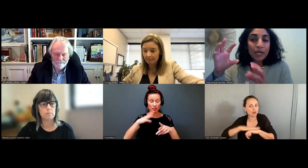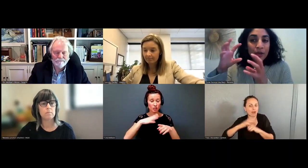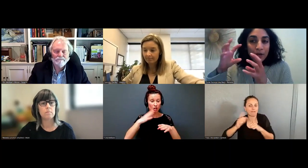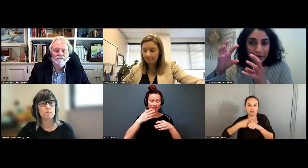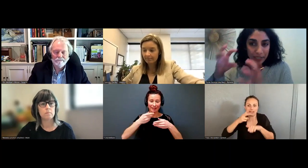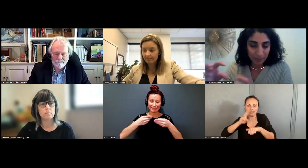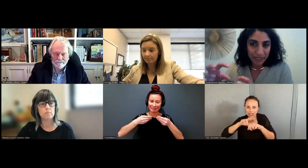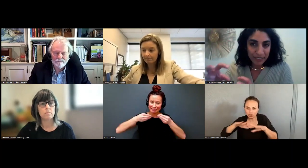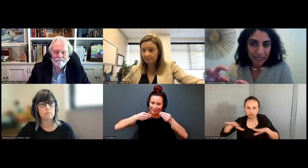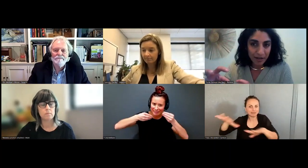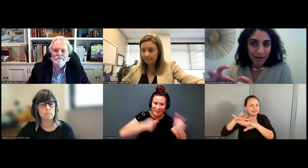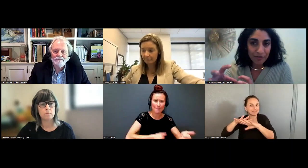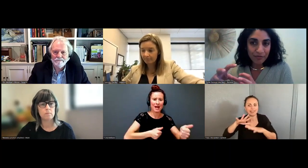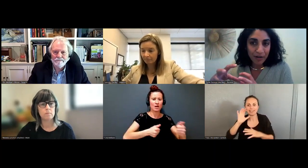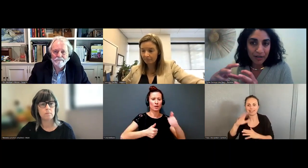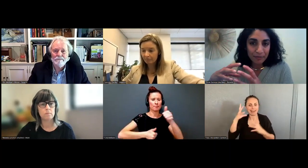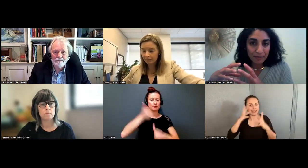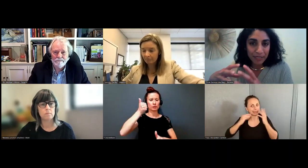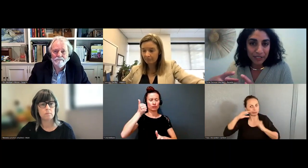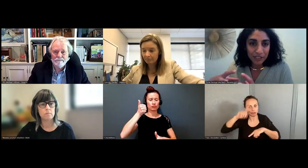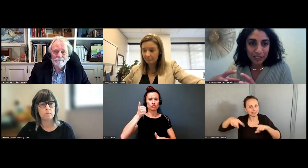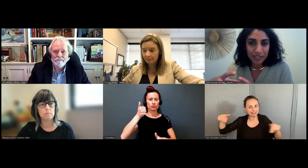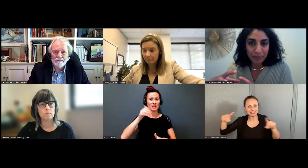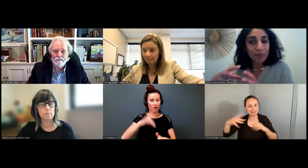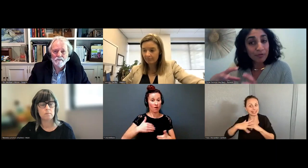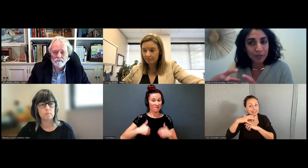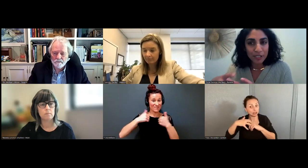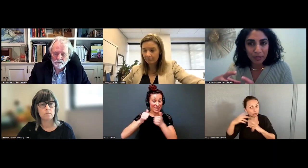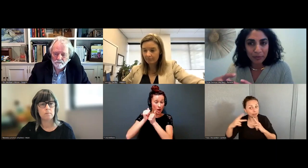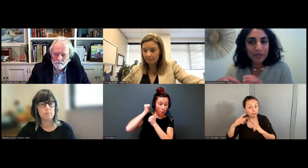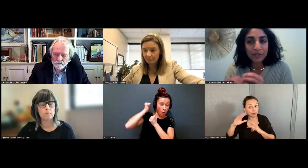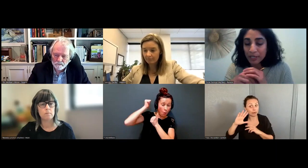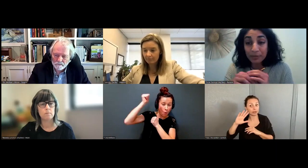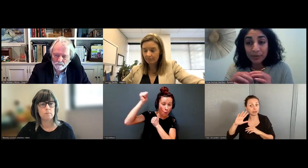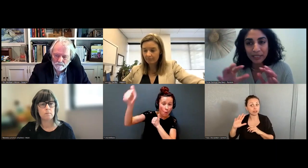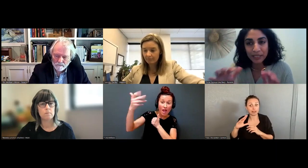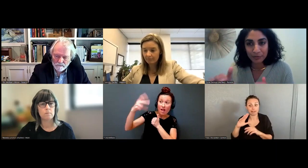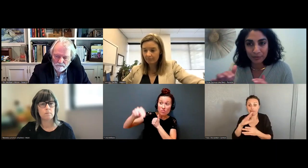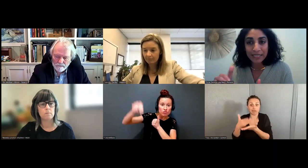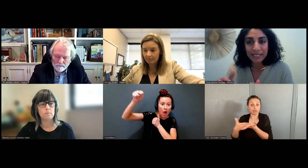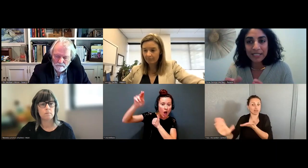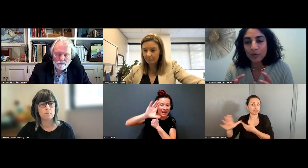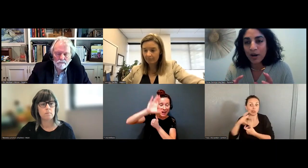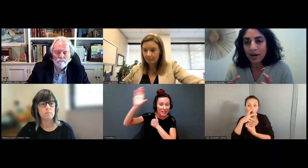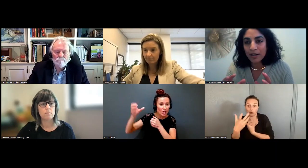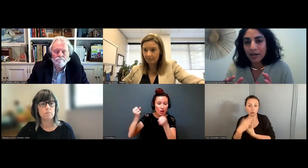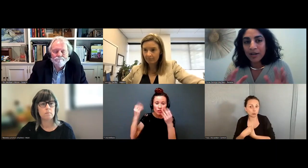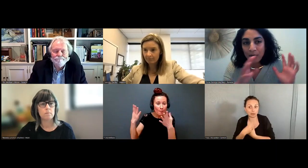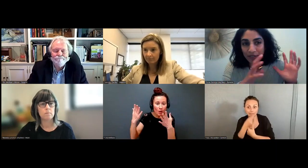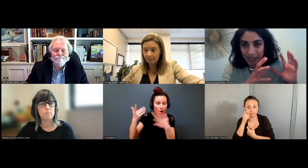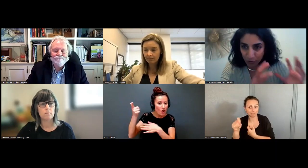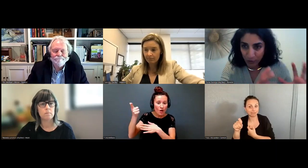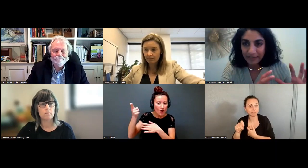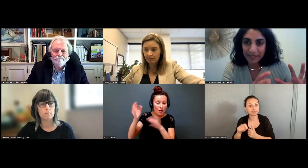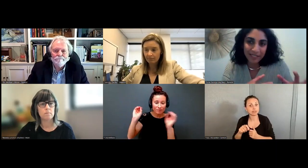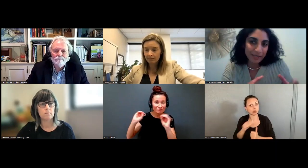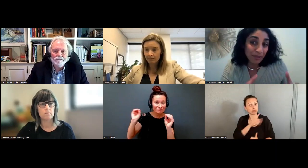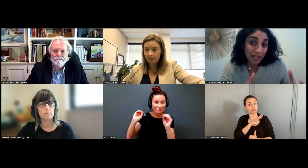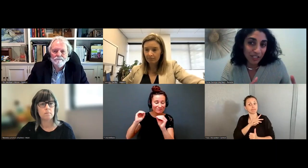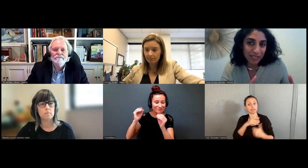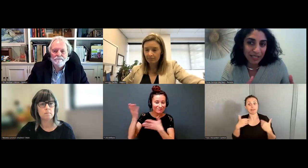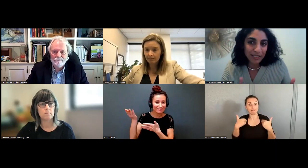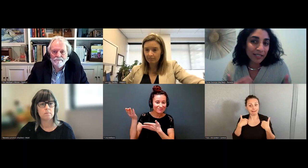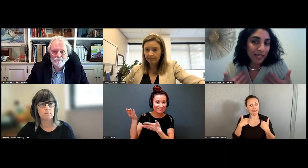So the experiences of Indigenous people, First Peoples are completely erased. So while it's great that